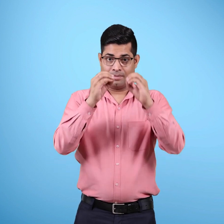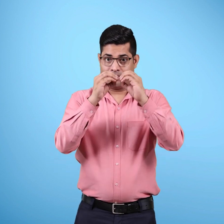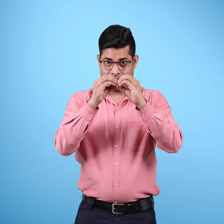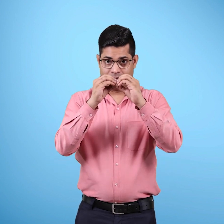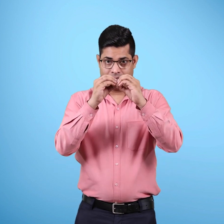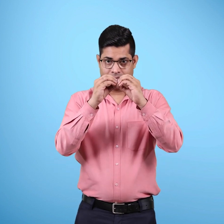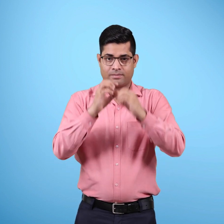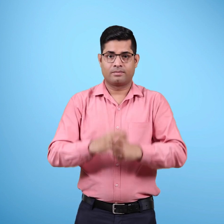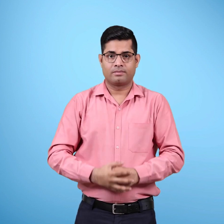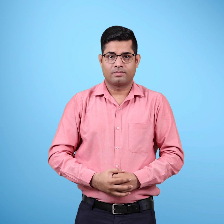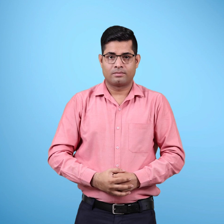Figure B